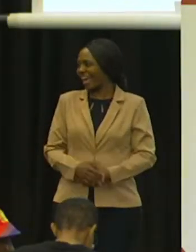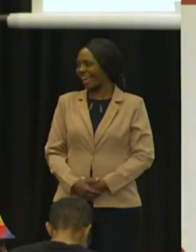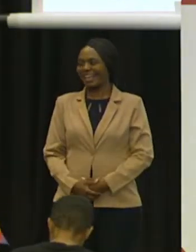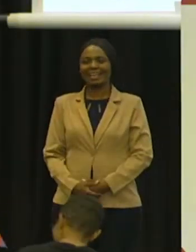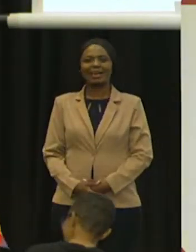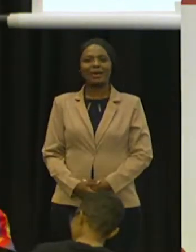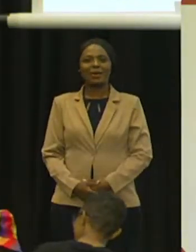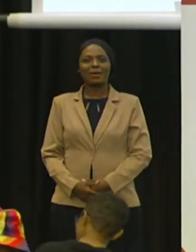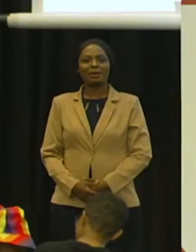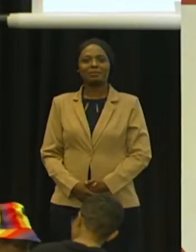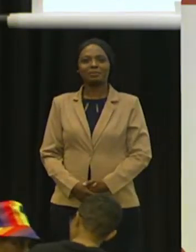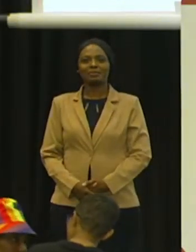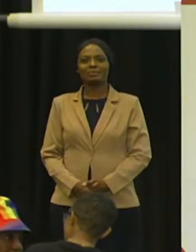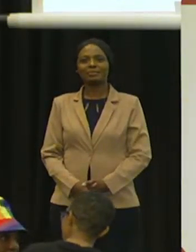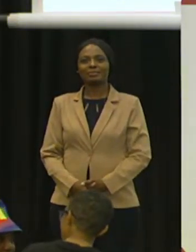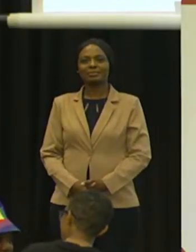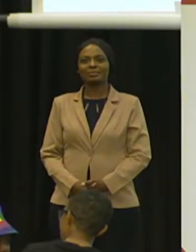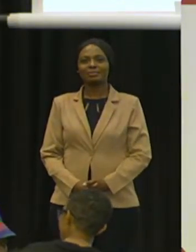Siyabonga.